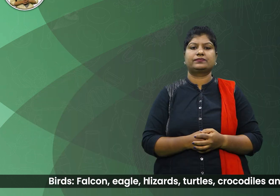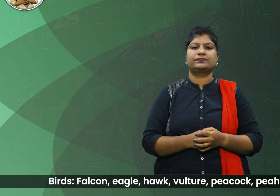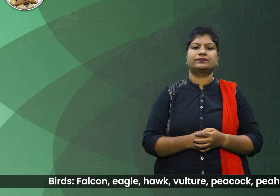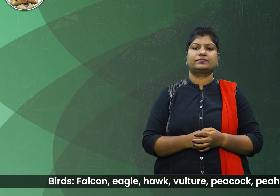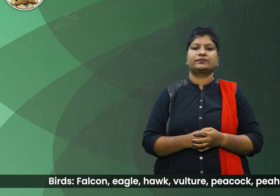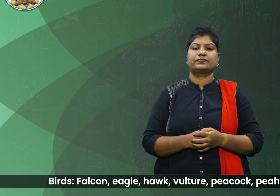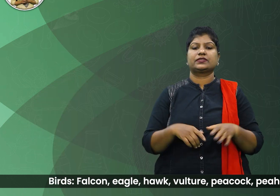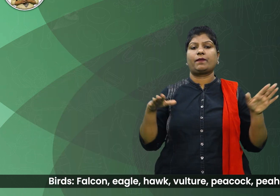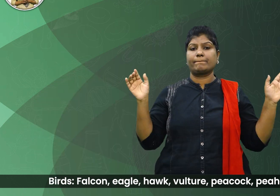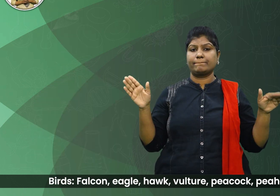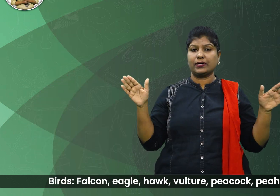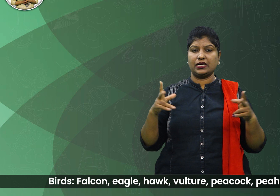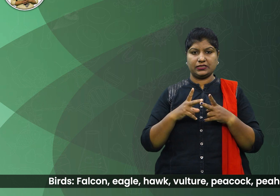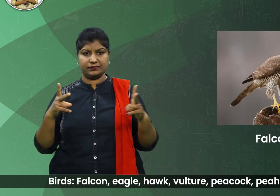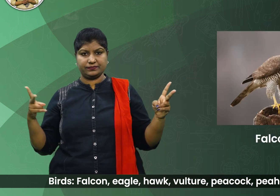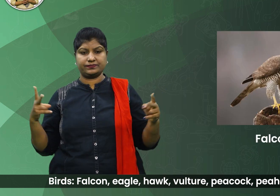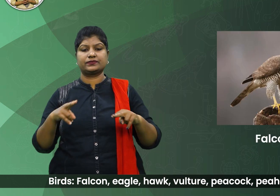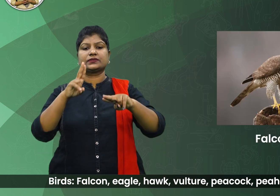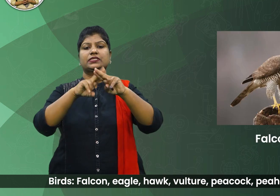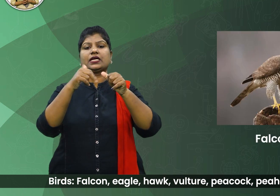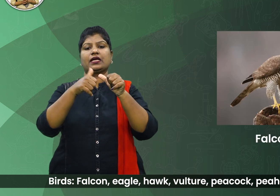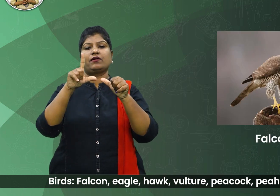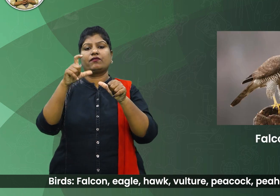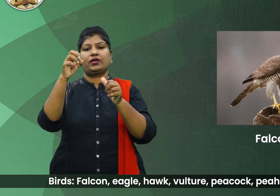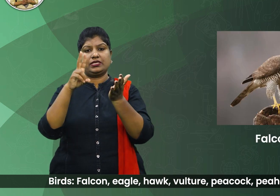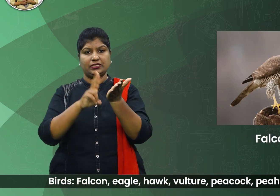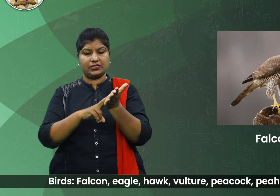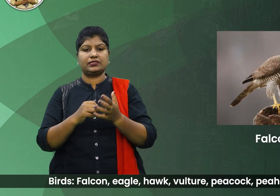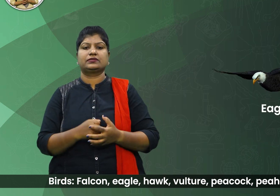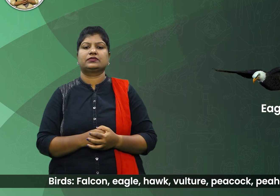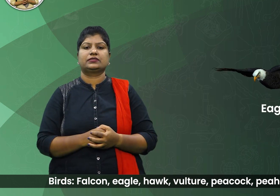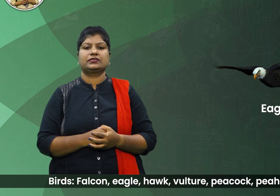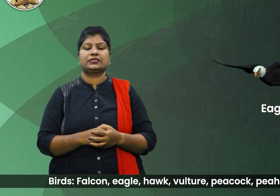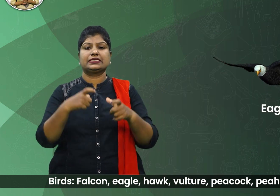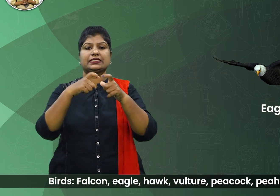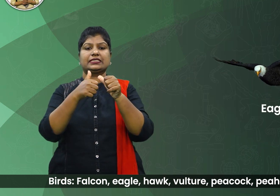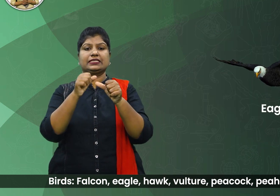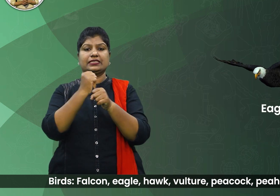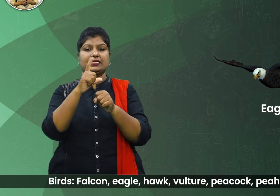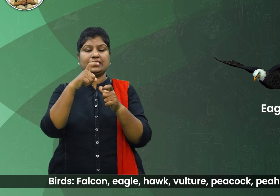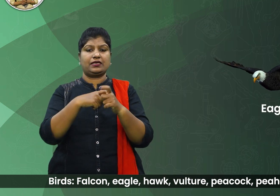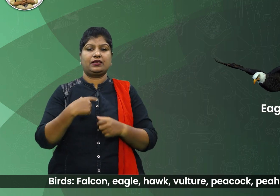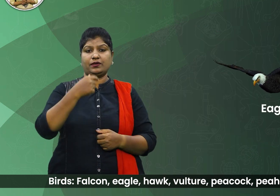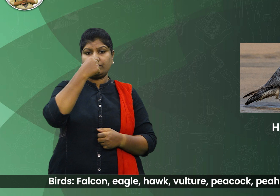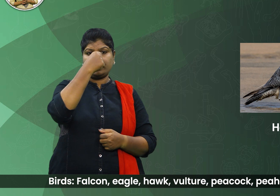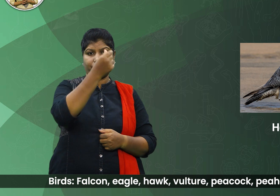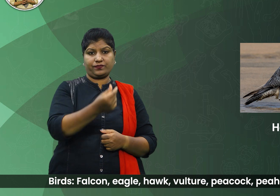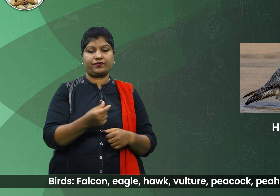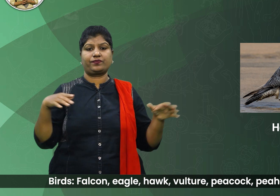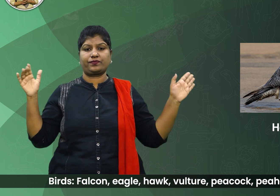Birds Salmon Falcon Eagle Eagle Hawk